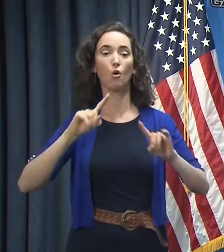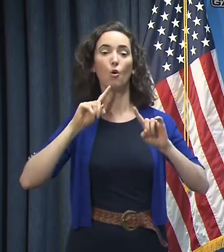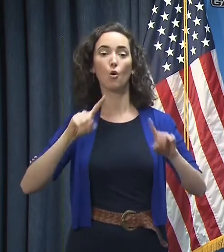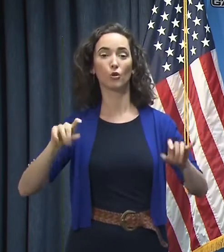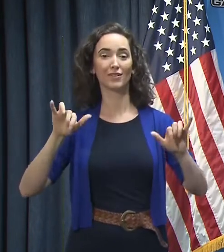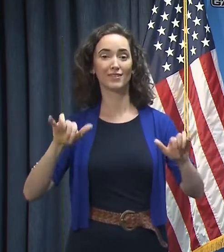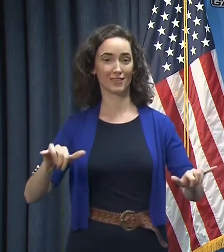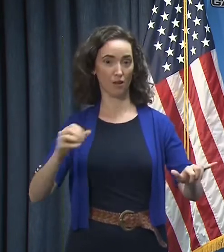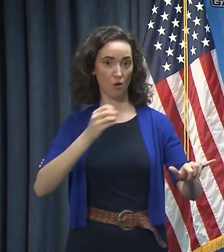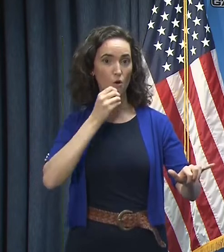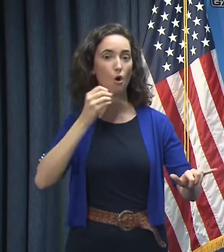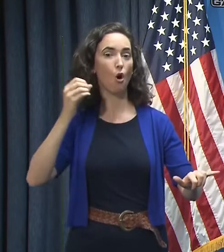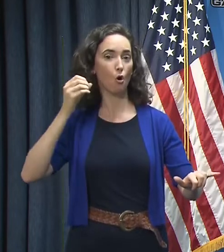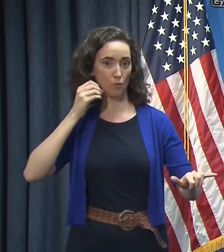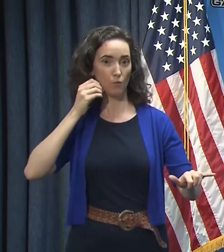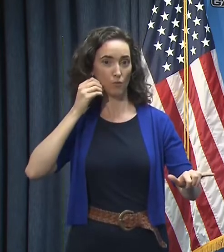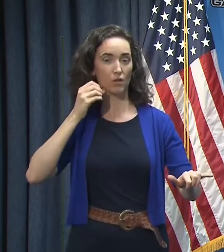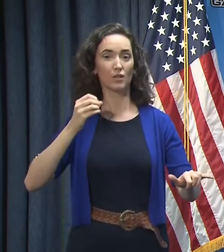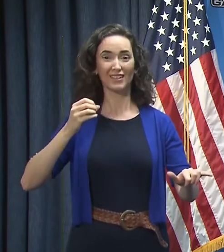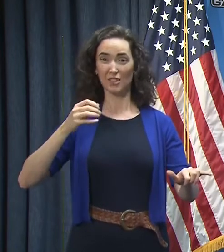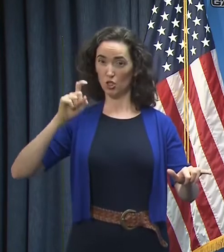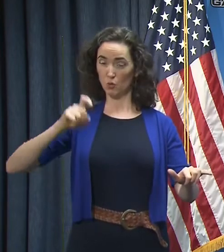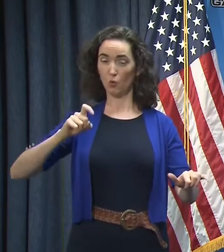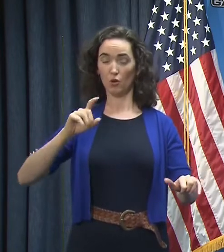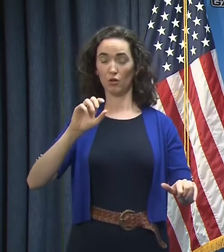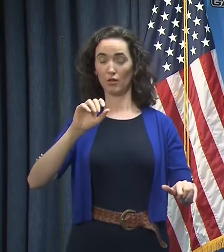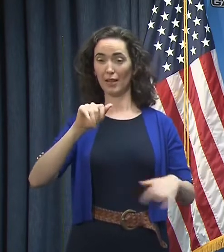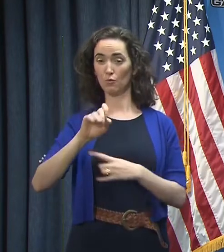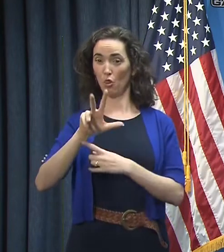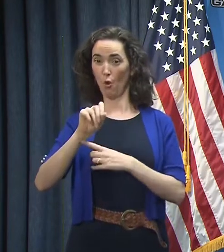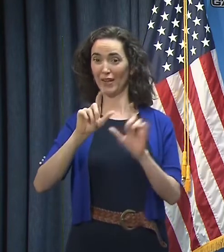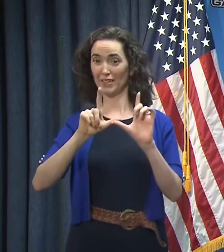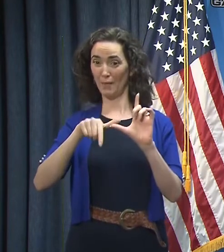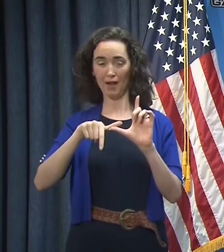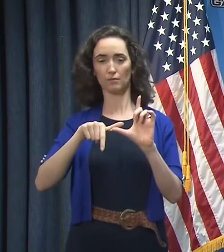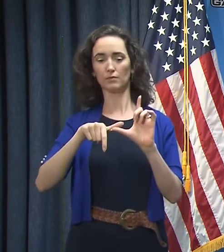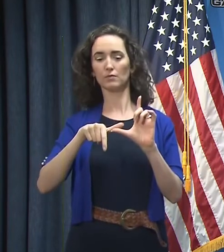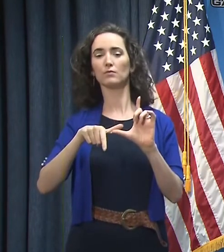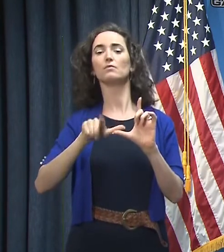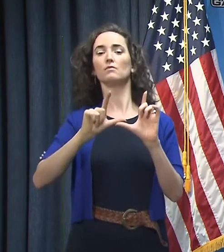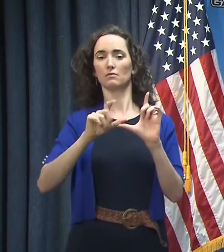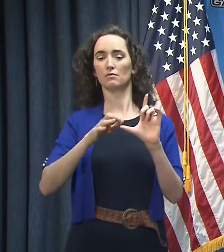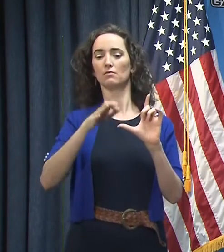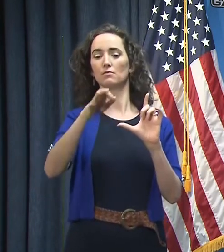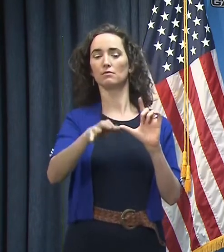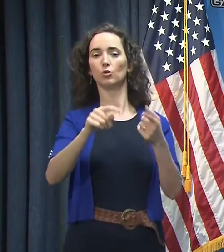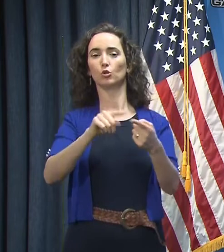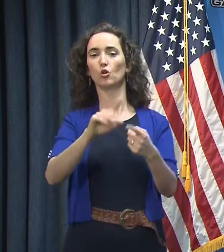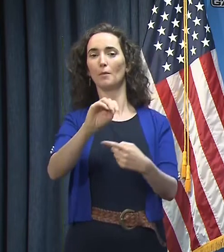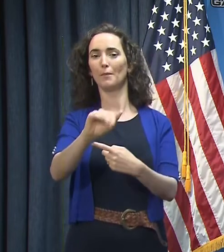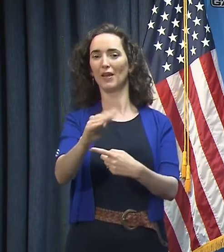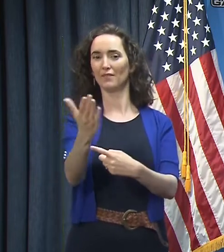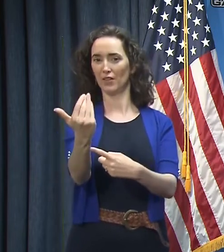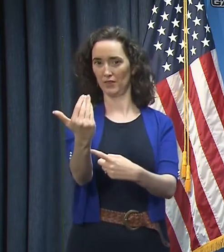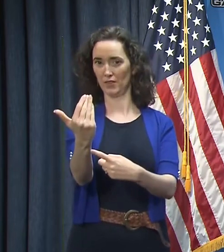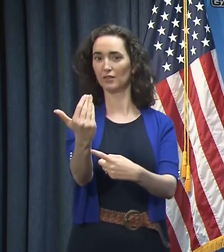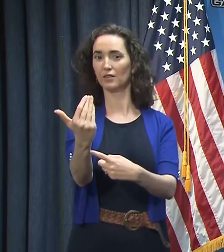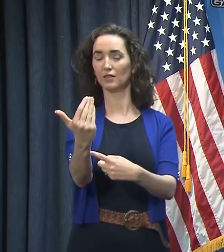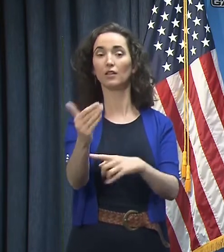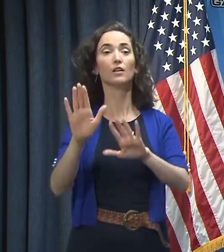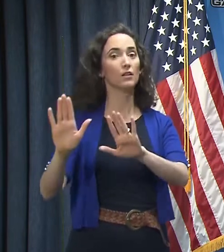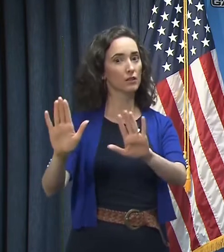order, which expires on Thursday, April the 30th, until May the 15th. Now, for sure, there are some